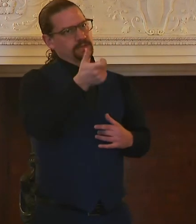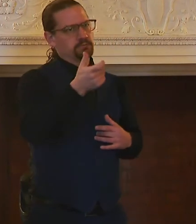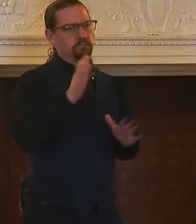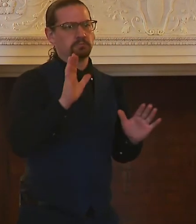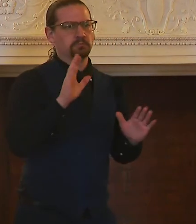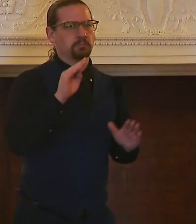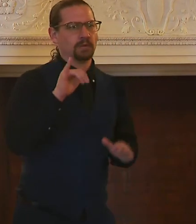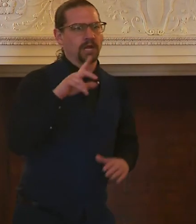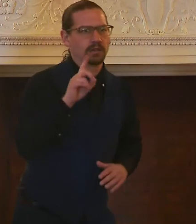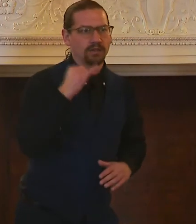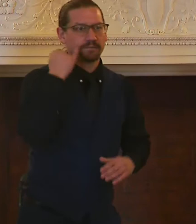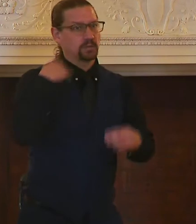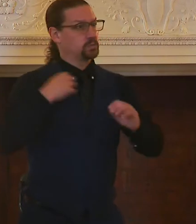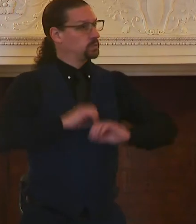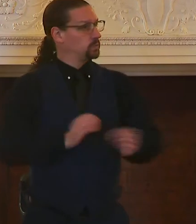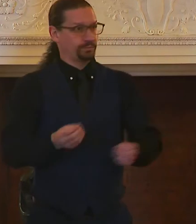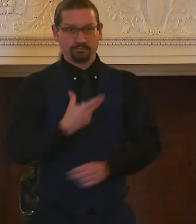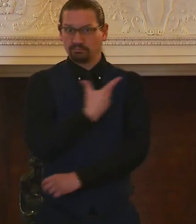again